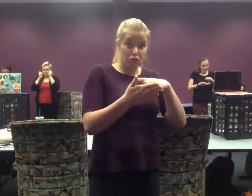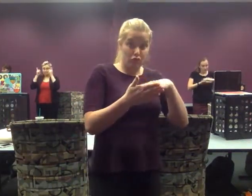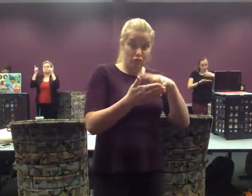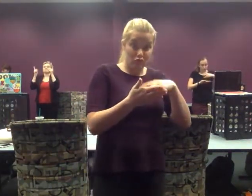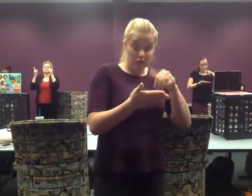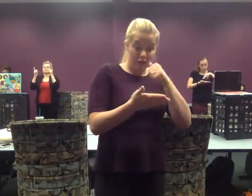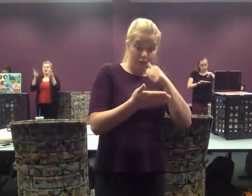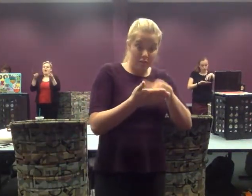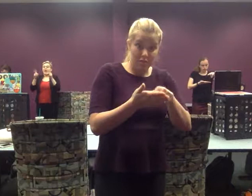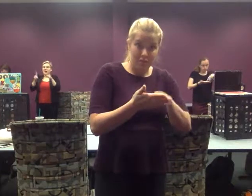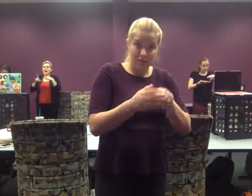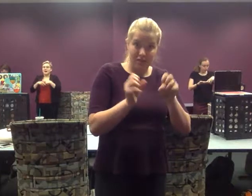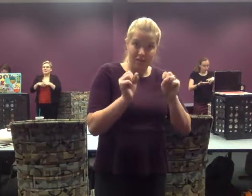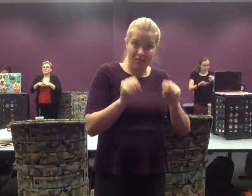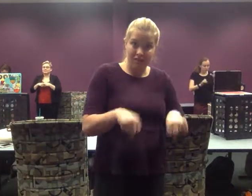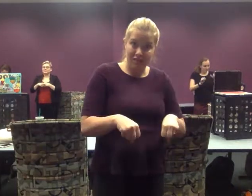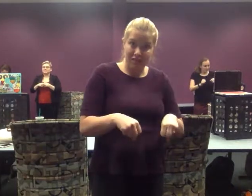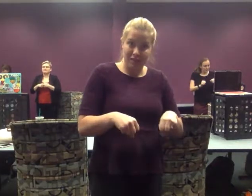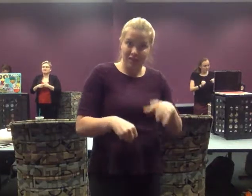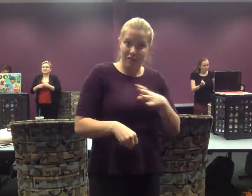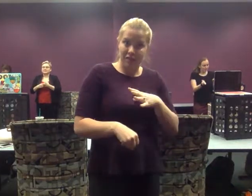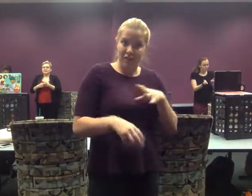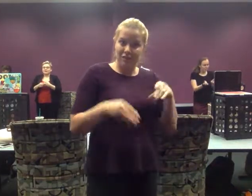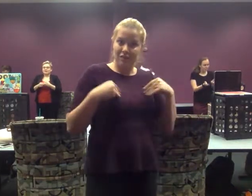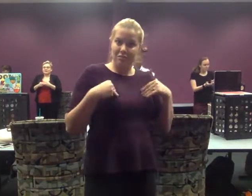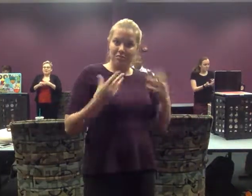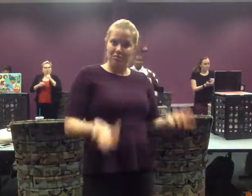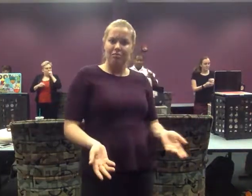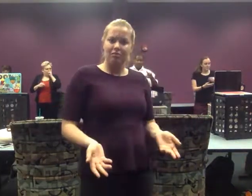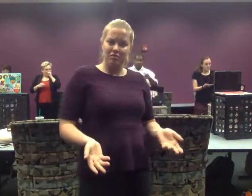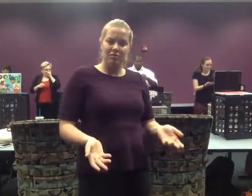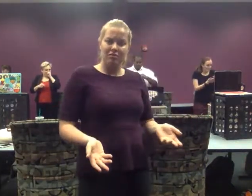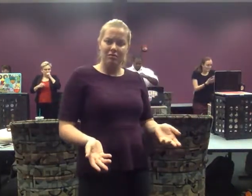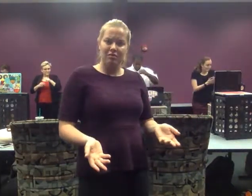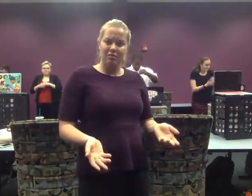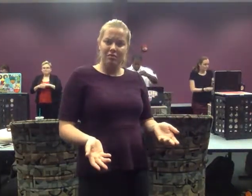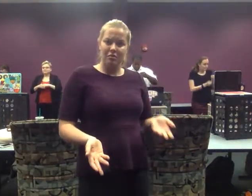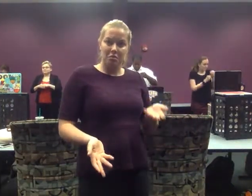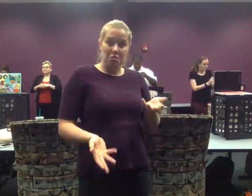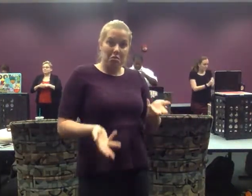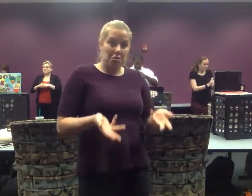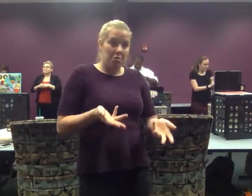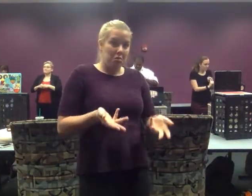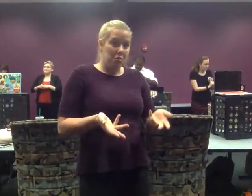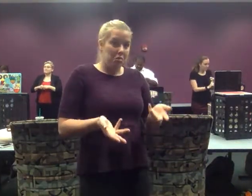you have anything in your correspondence that might be considered prurient.